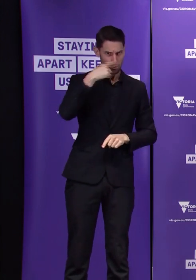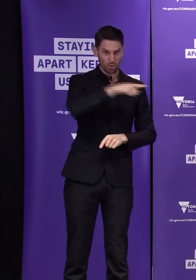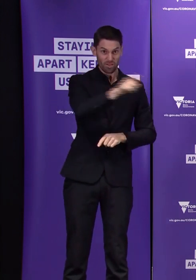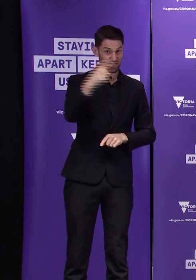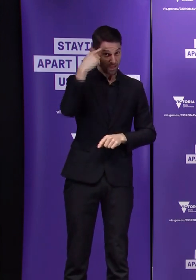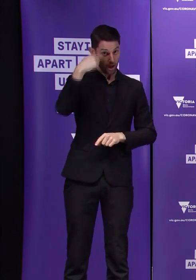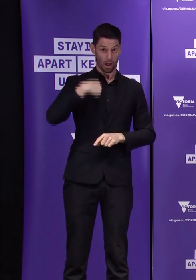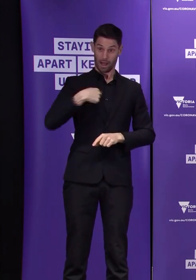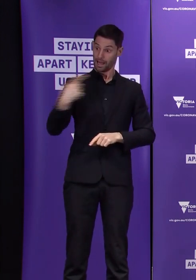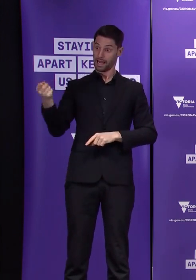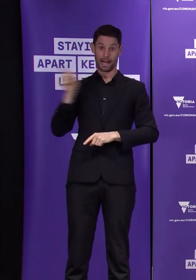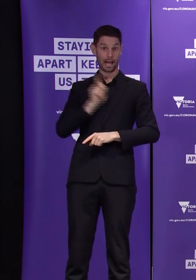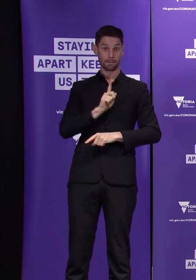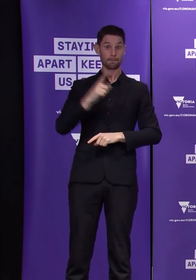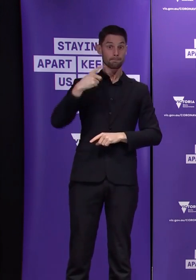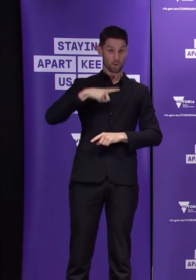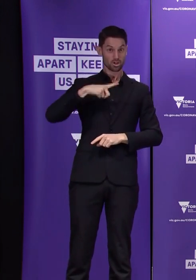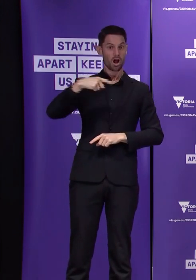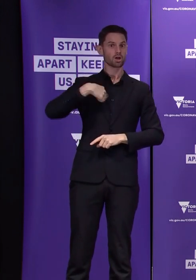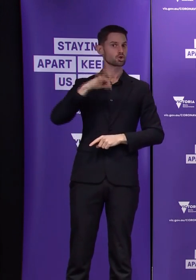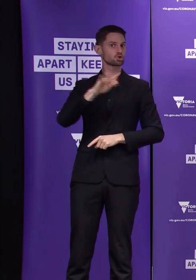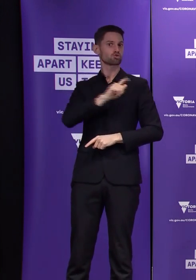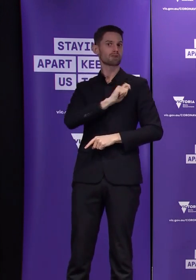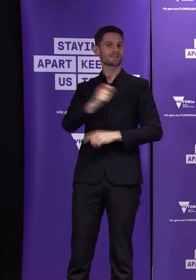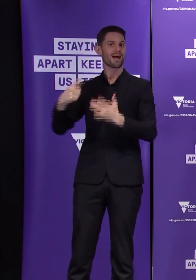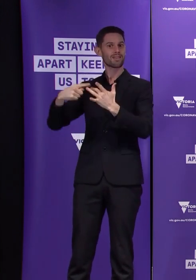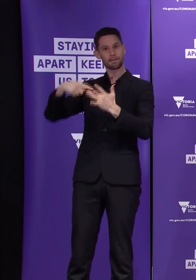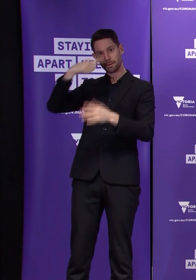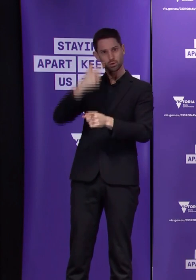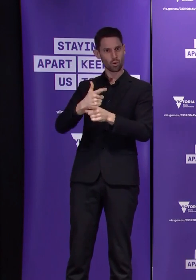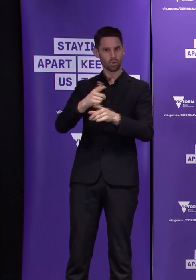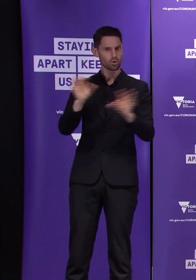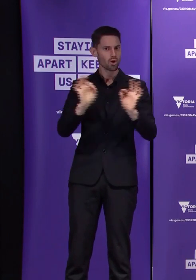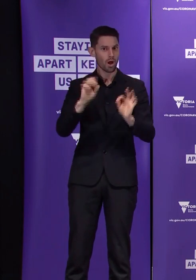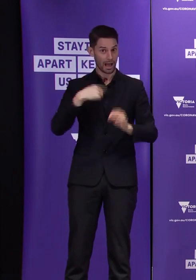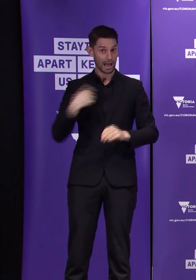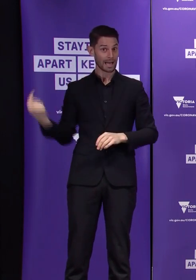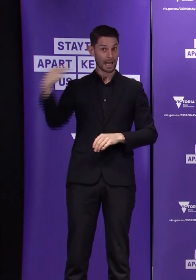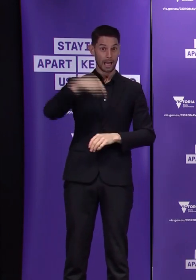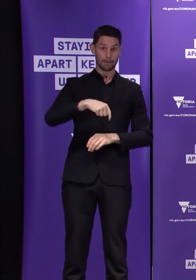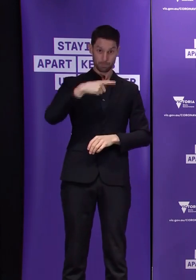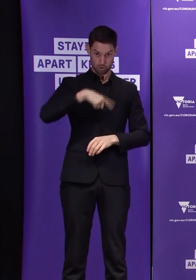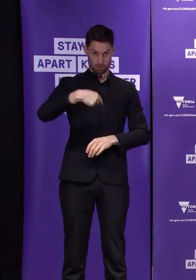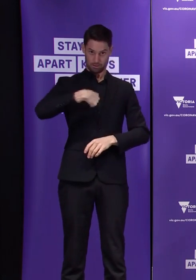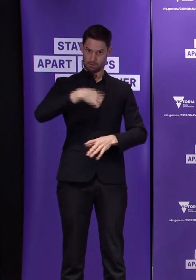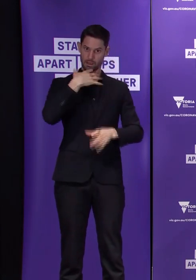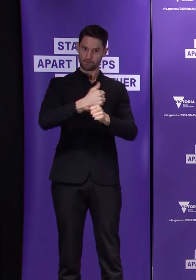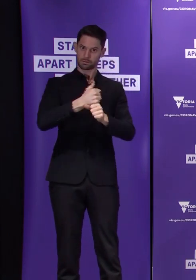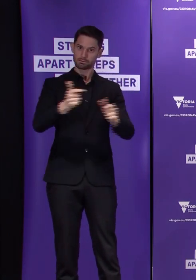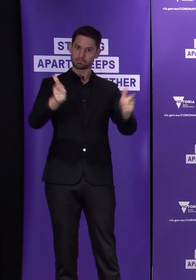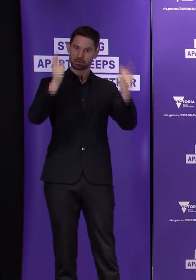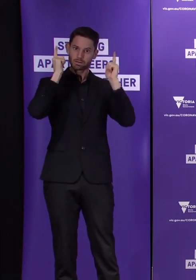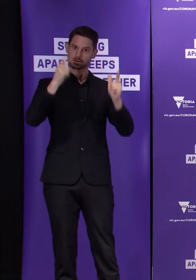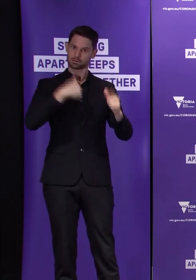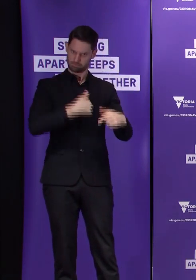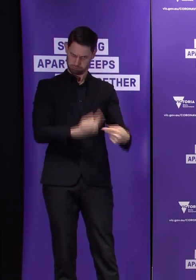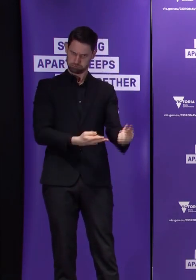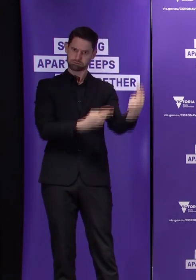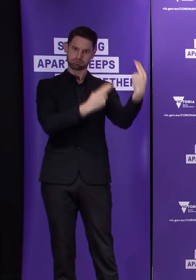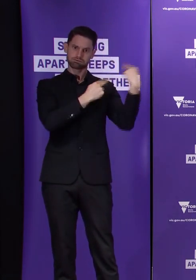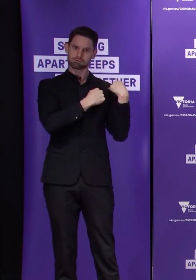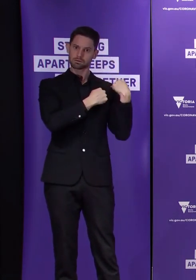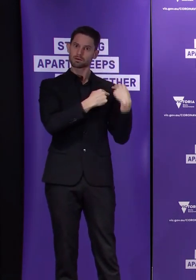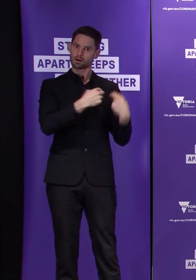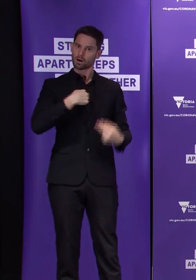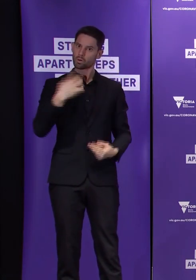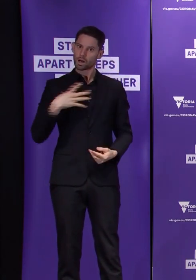anything other than me being accountable for the job that I have. We've got a great team. I think you know and understand that